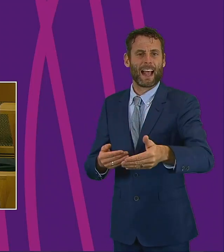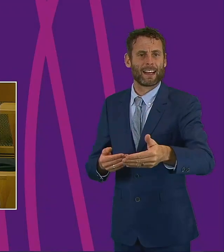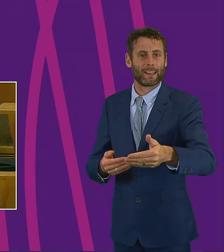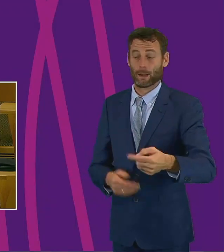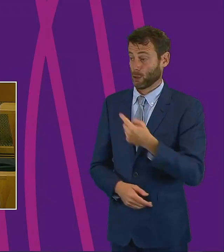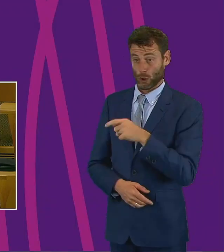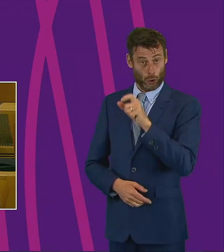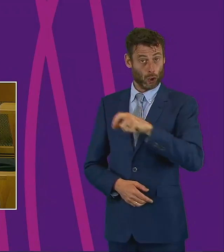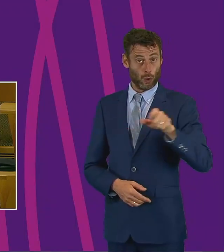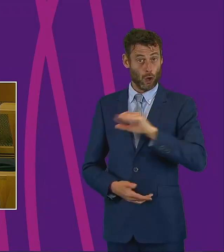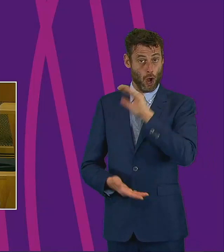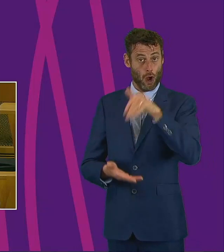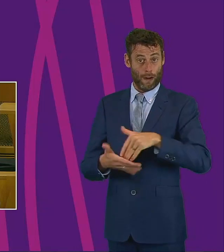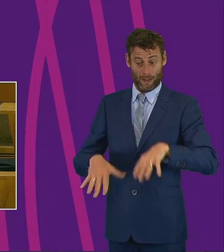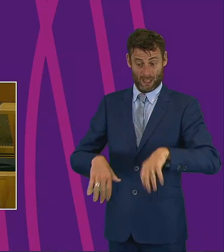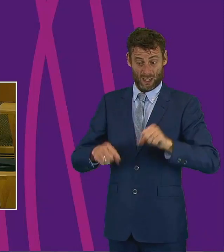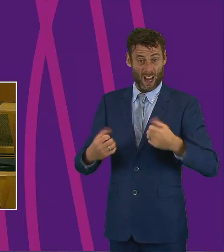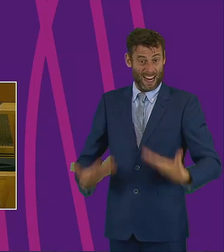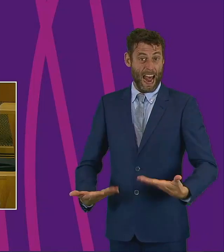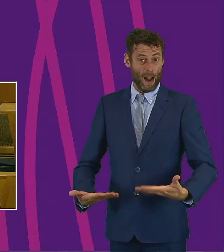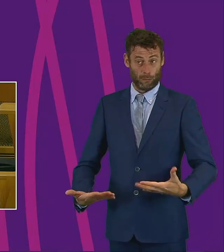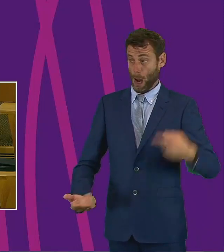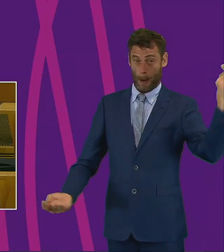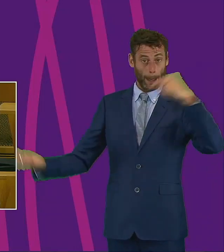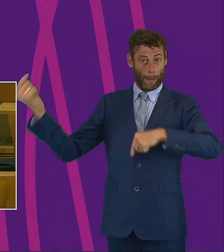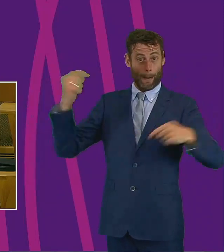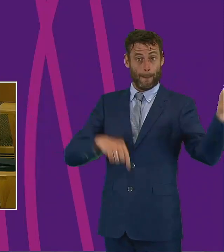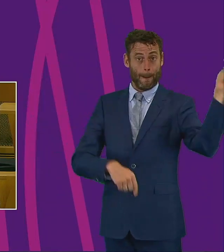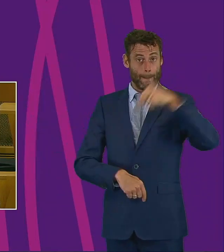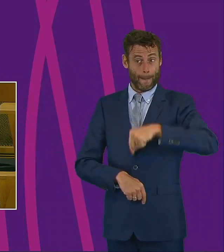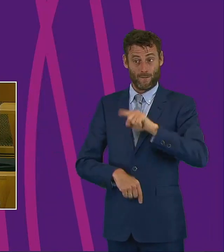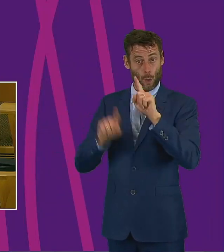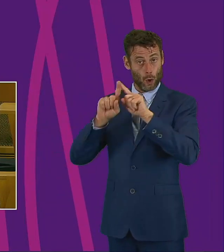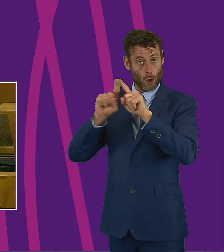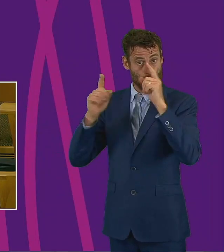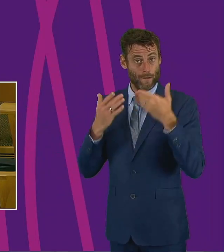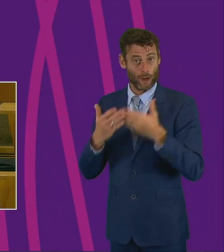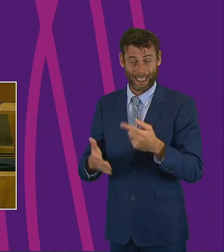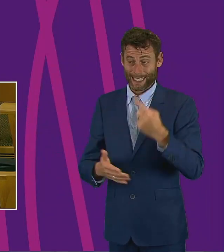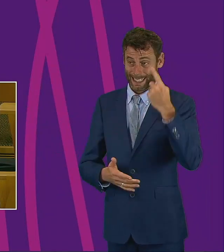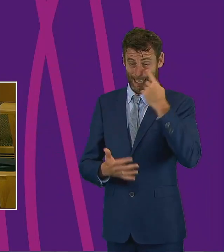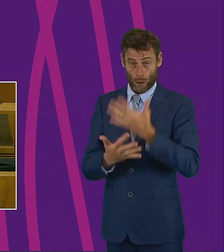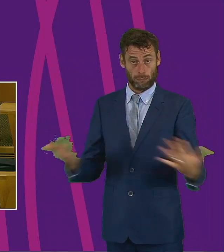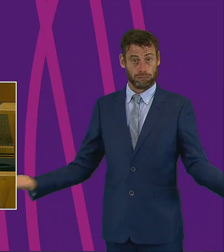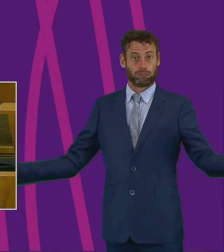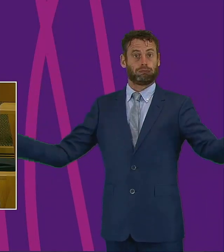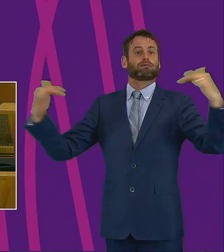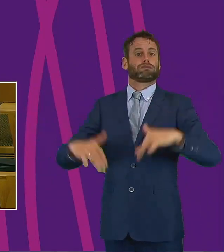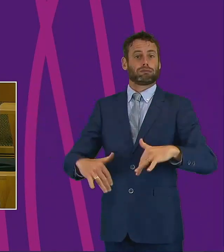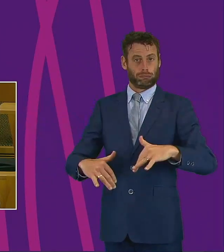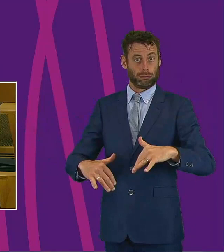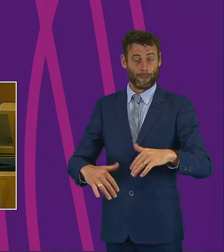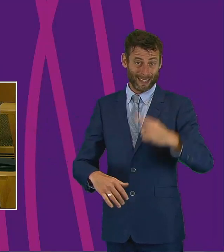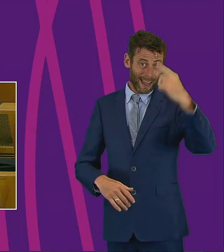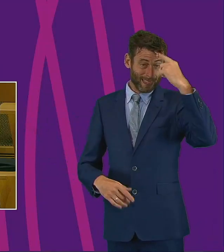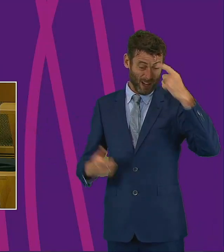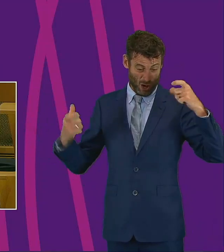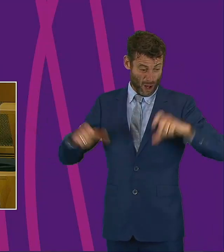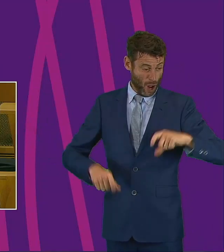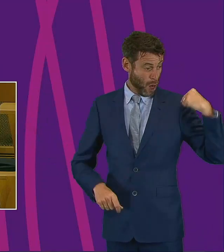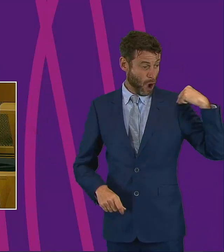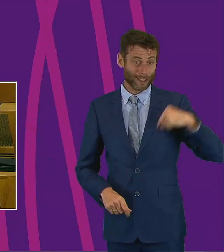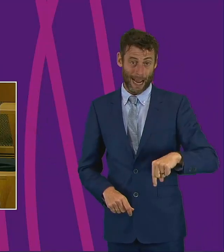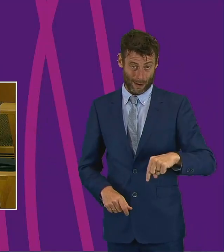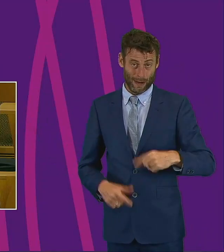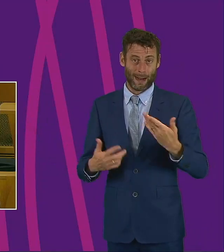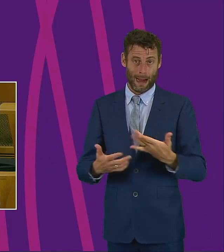are arriving for the new term right now. It will be the biggest movement of people since the lockdown, and I think we've all got a duty to keep them